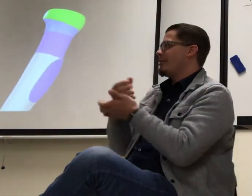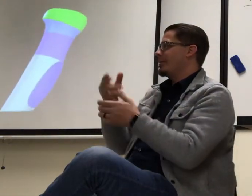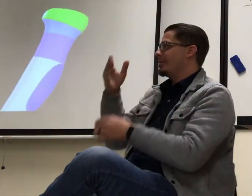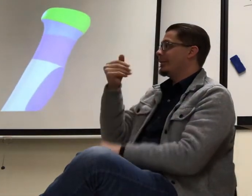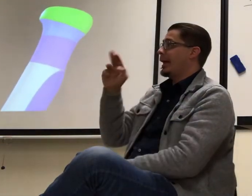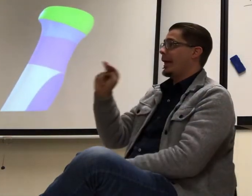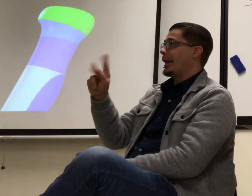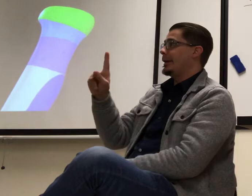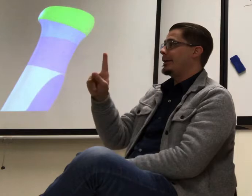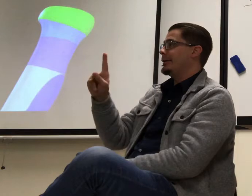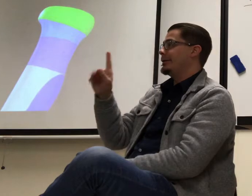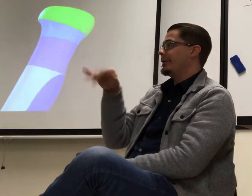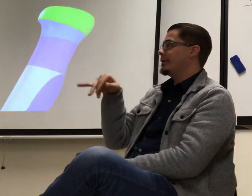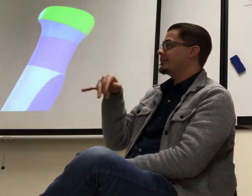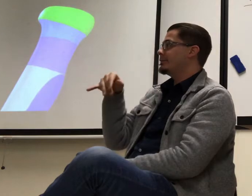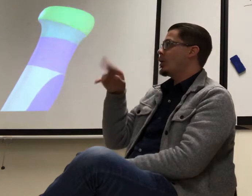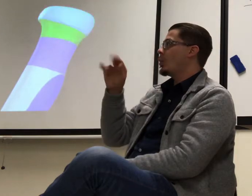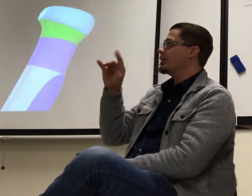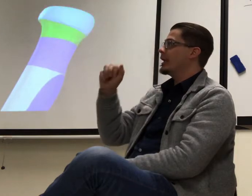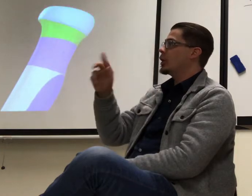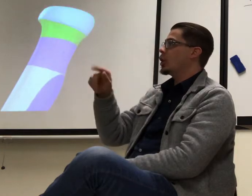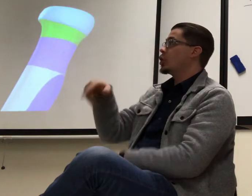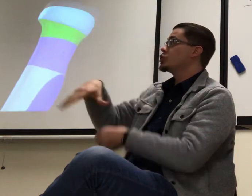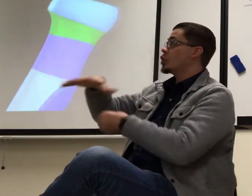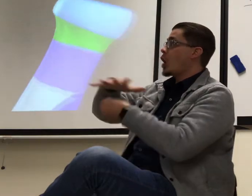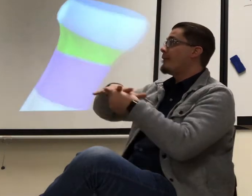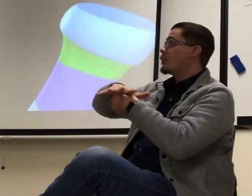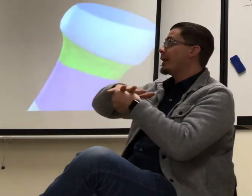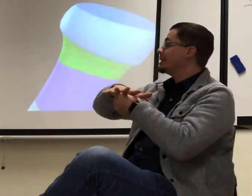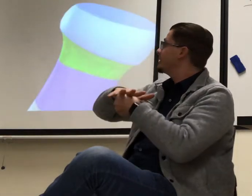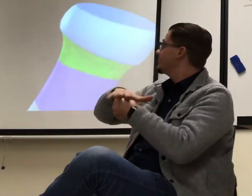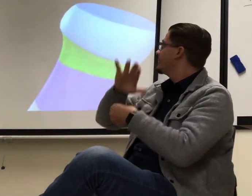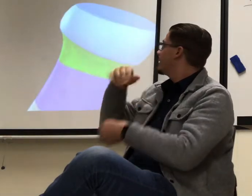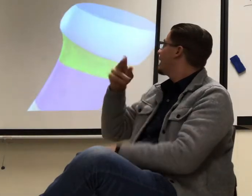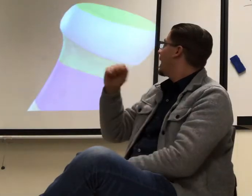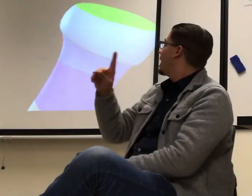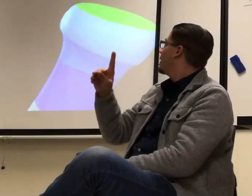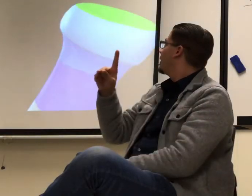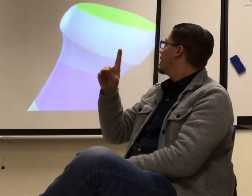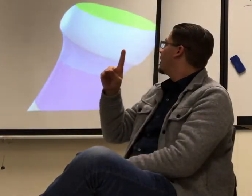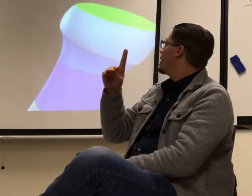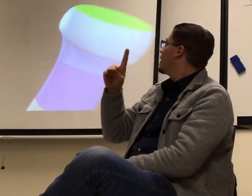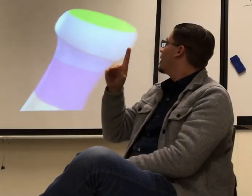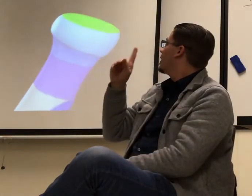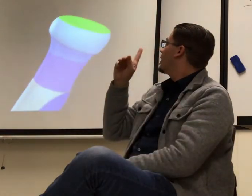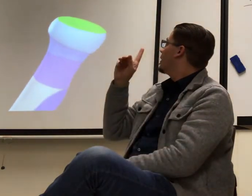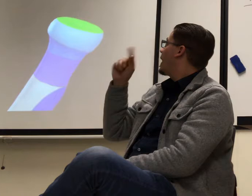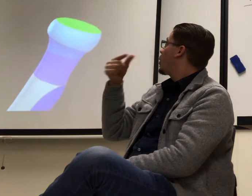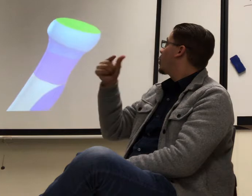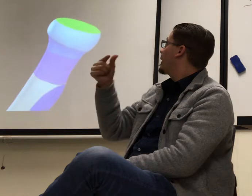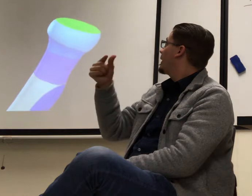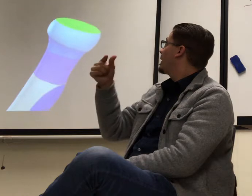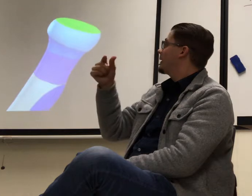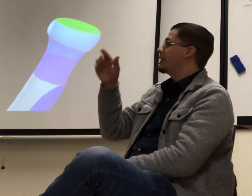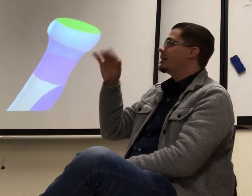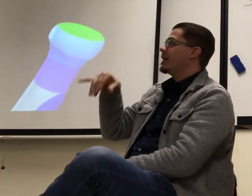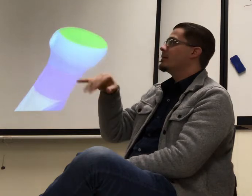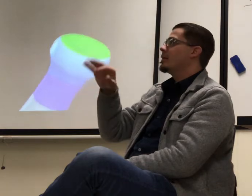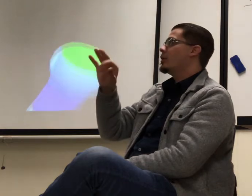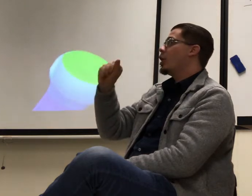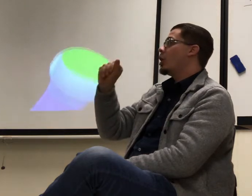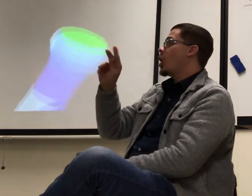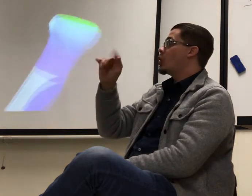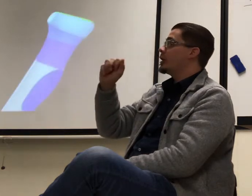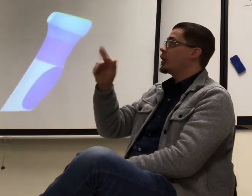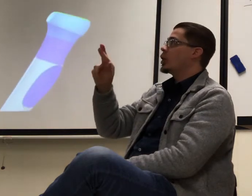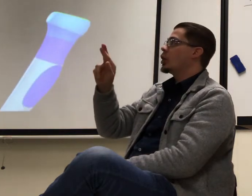articular circumference of the head of radius. That's the head of radius, and it even labels that top blue part, now green, the articular facet